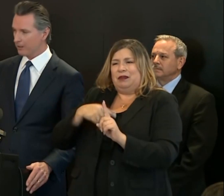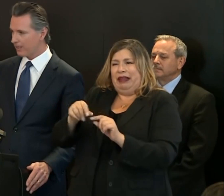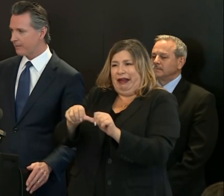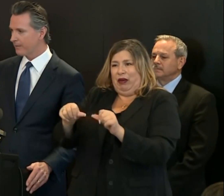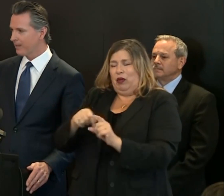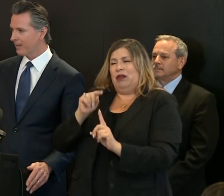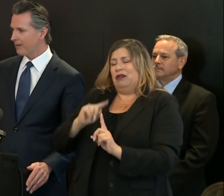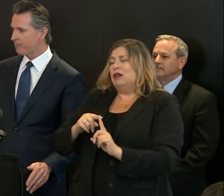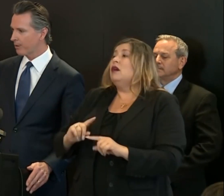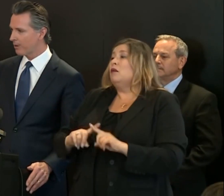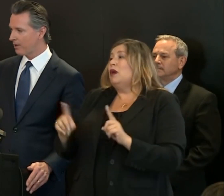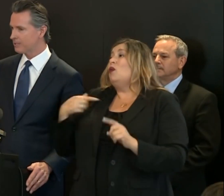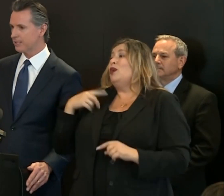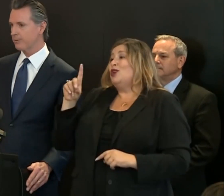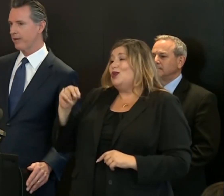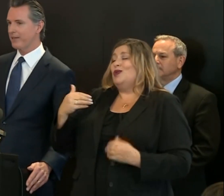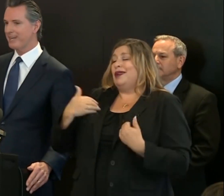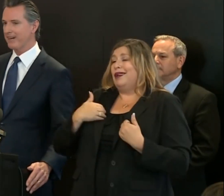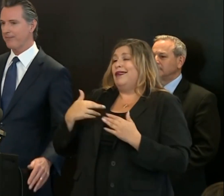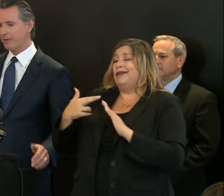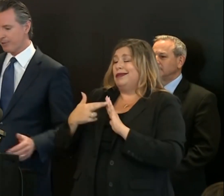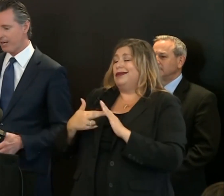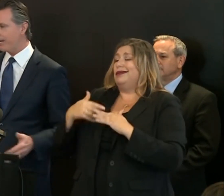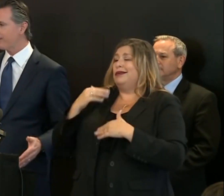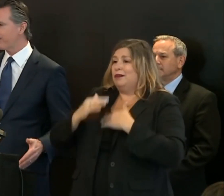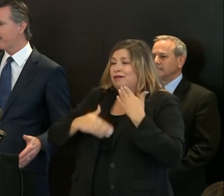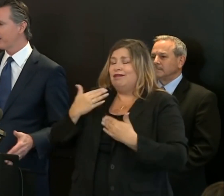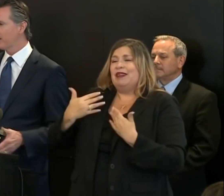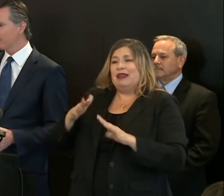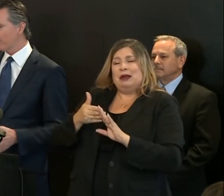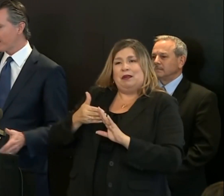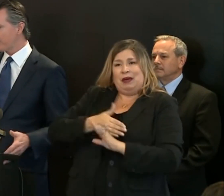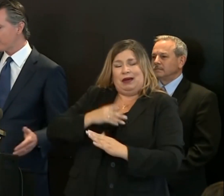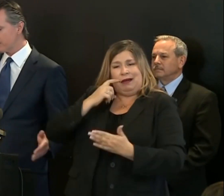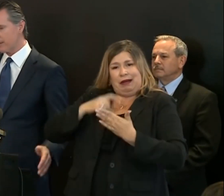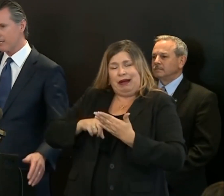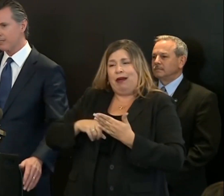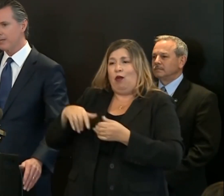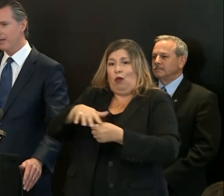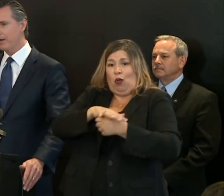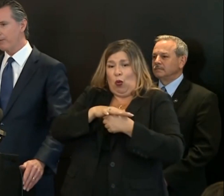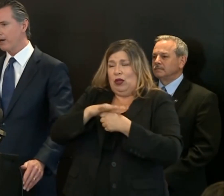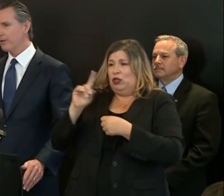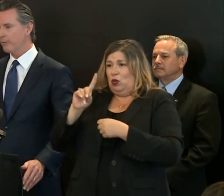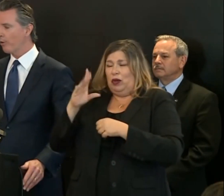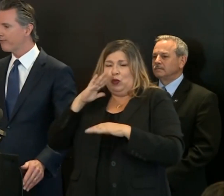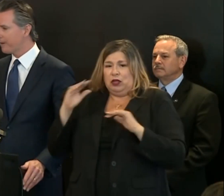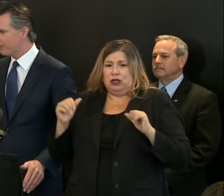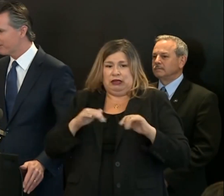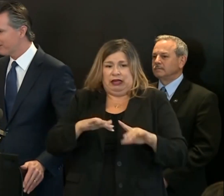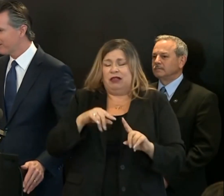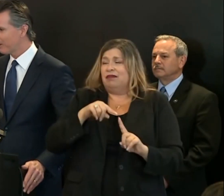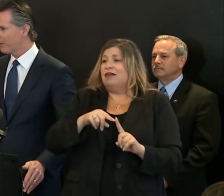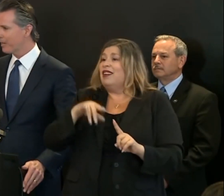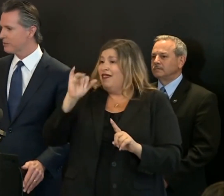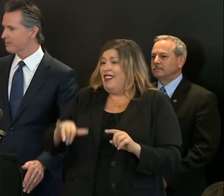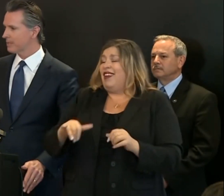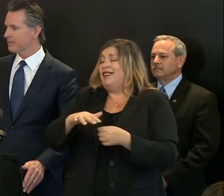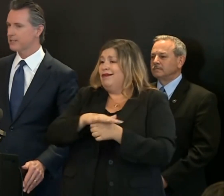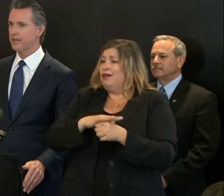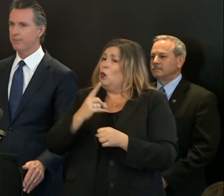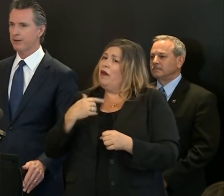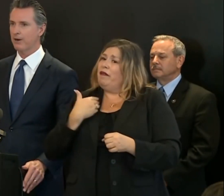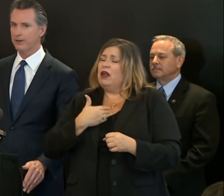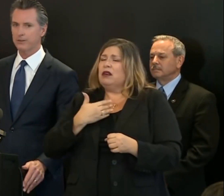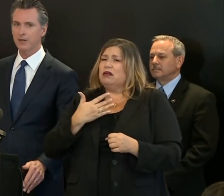we clearly have protocols, and we have pre-identified locations, and that's among the more favored location